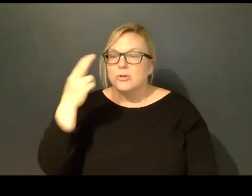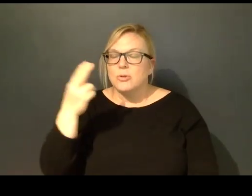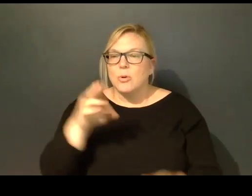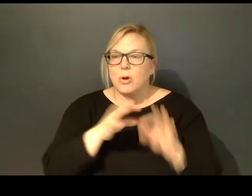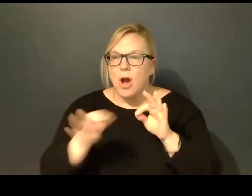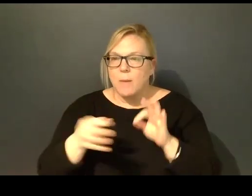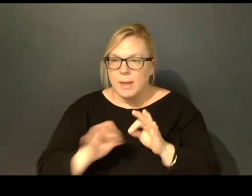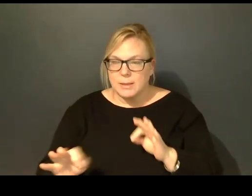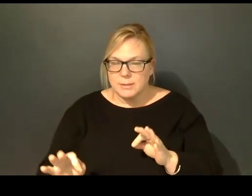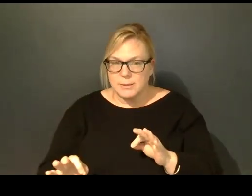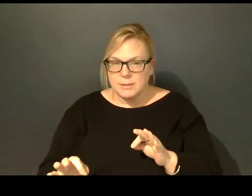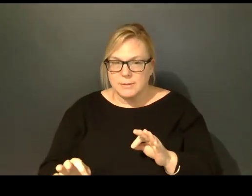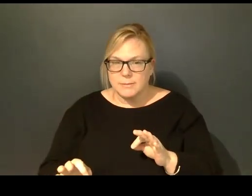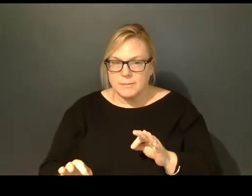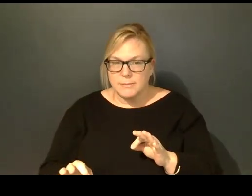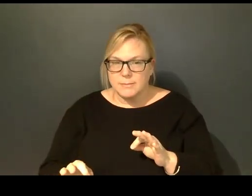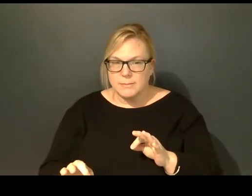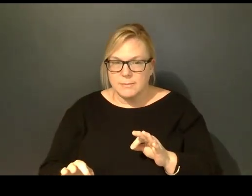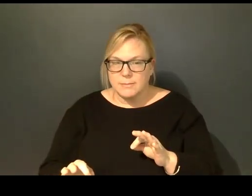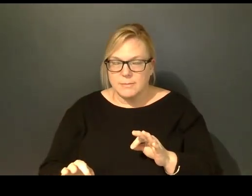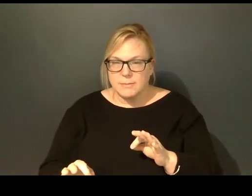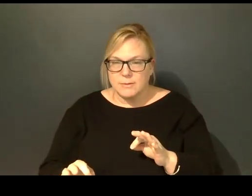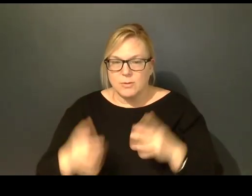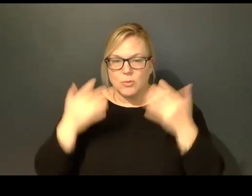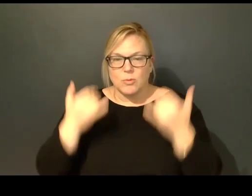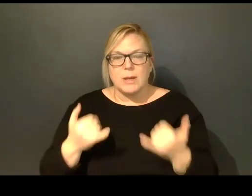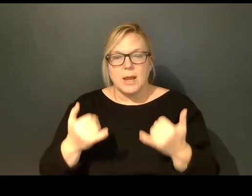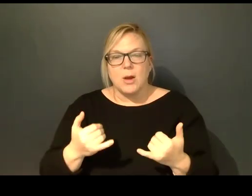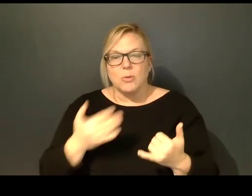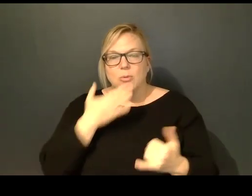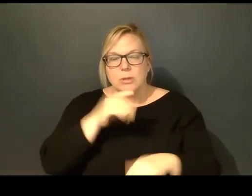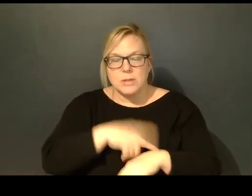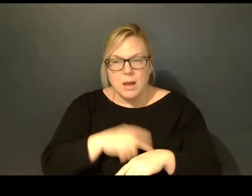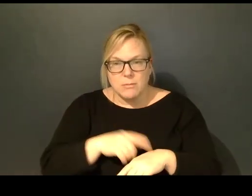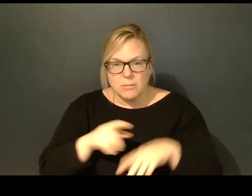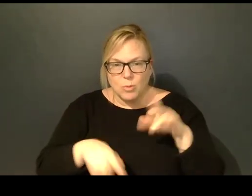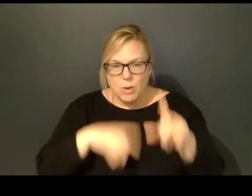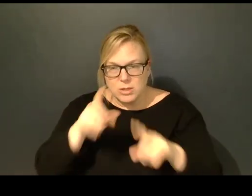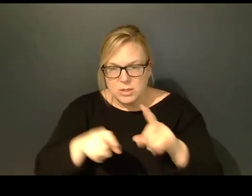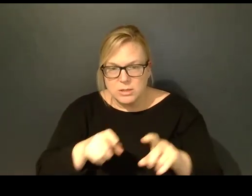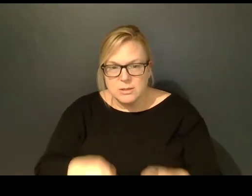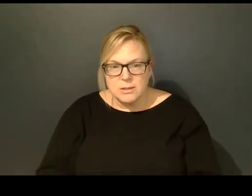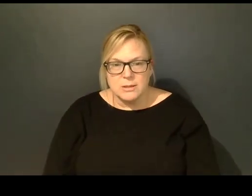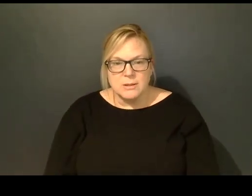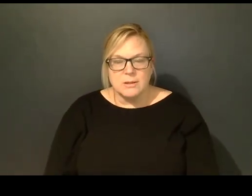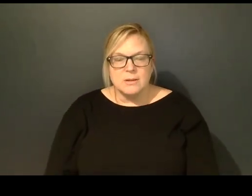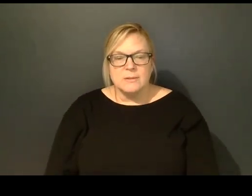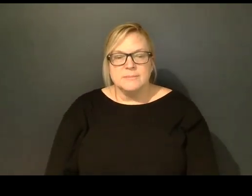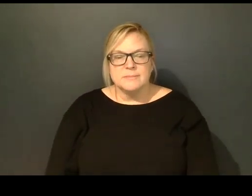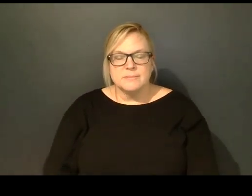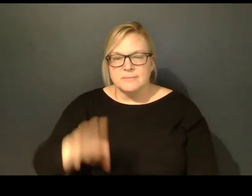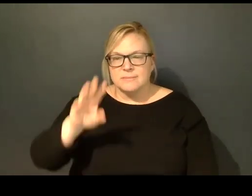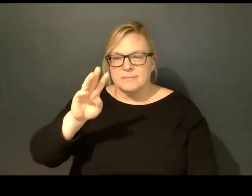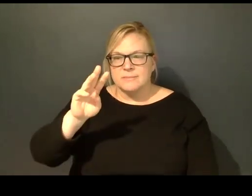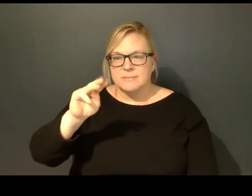will remind folks that now's a great time to drop any questions they might have in the Q&A. A comment from Max was to